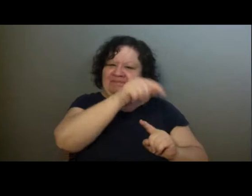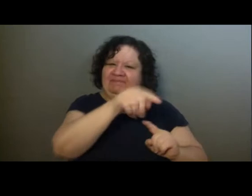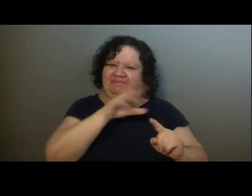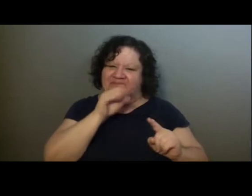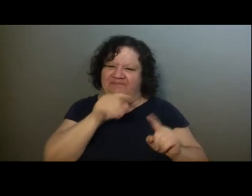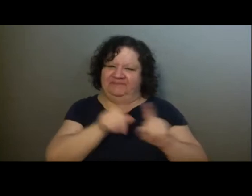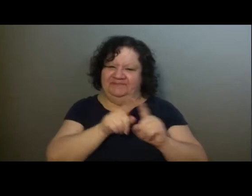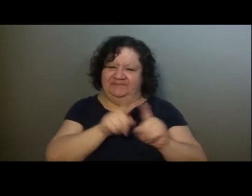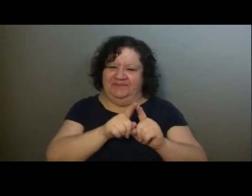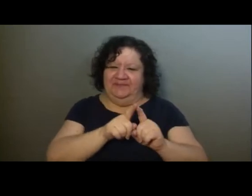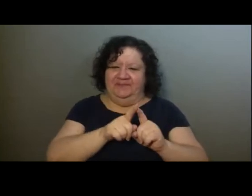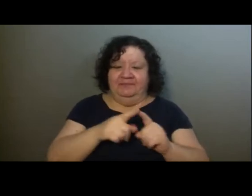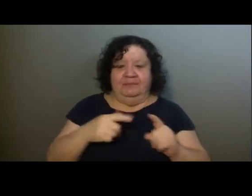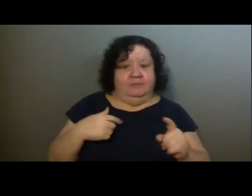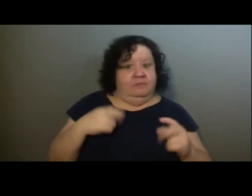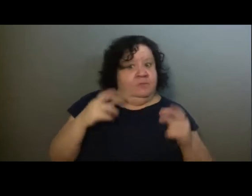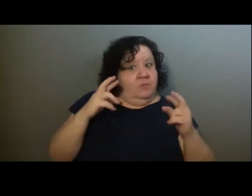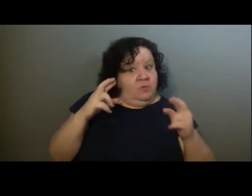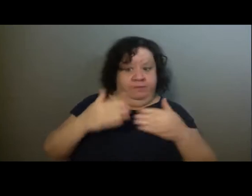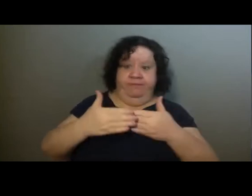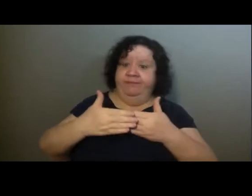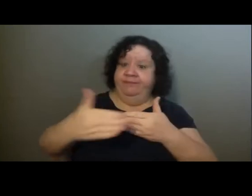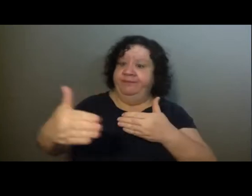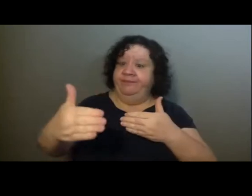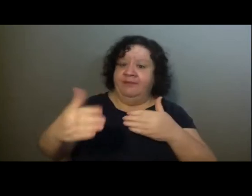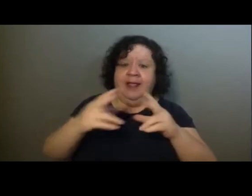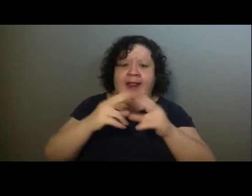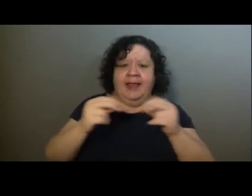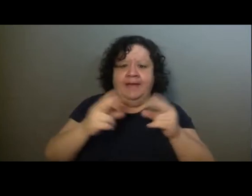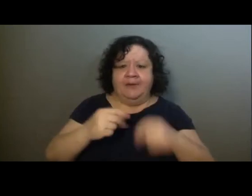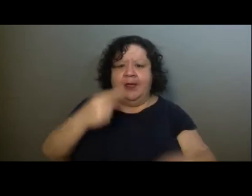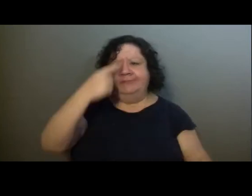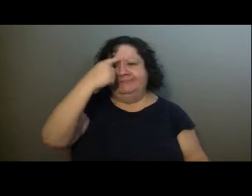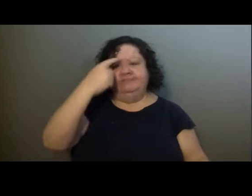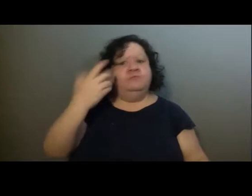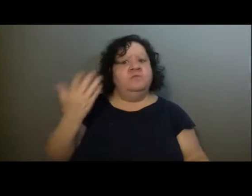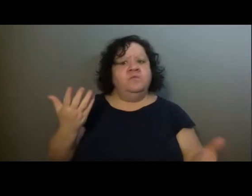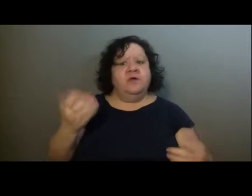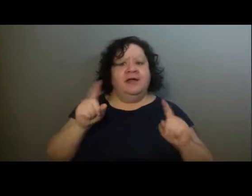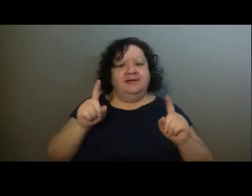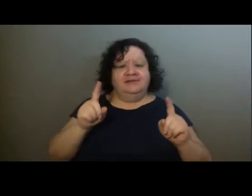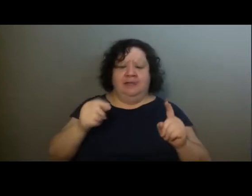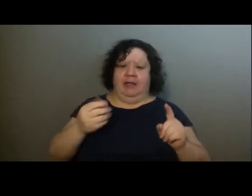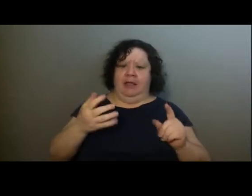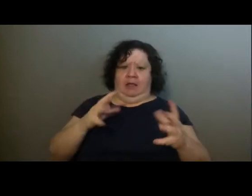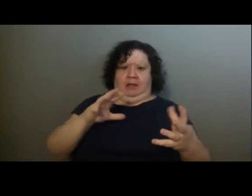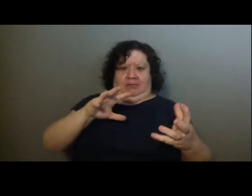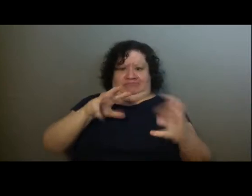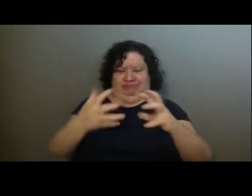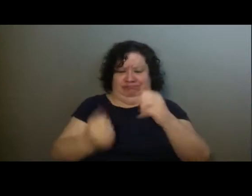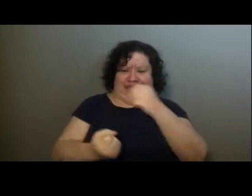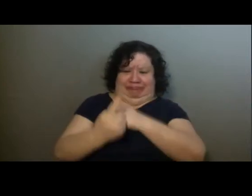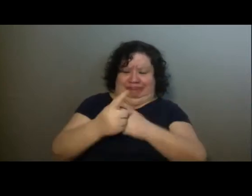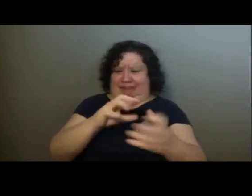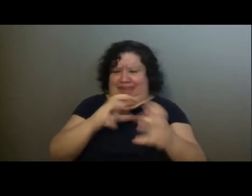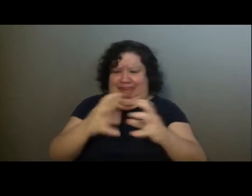revisit this disaster risk management framework that is in place. I mean, you know, this is driven through many